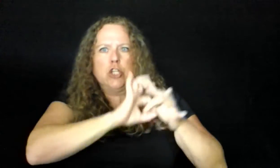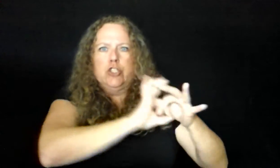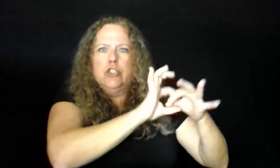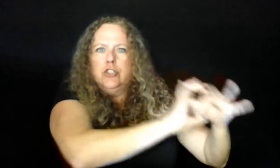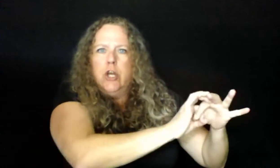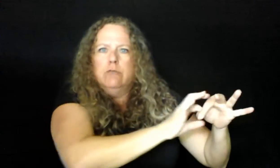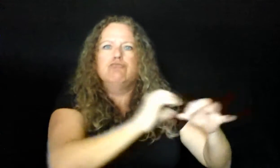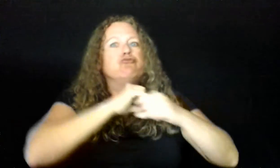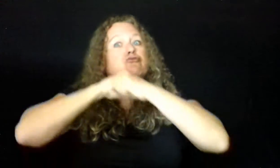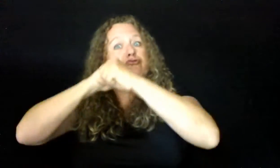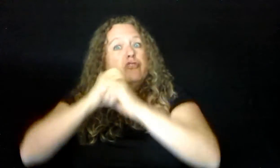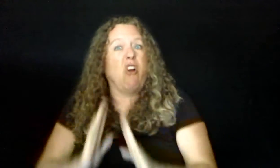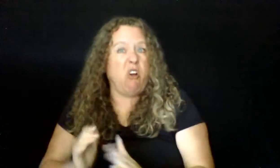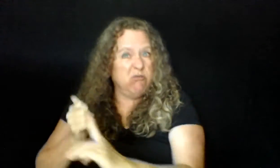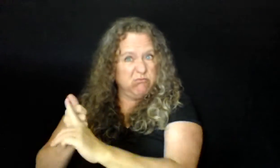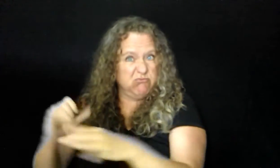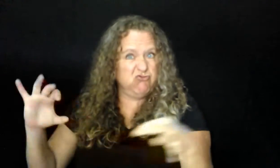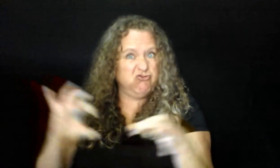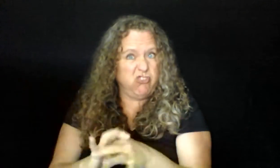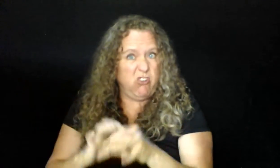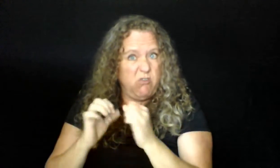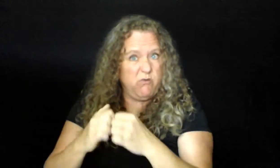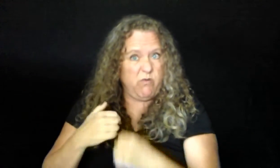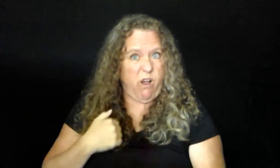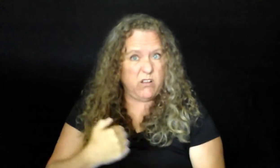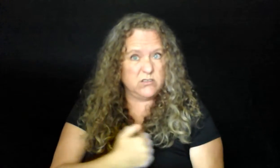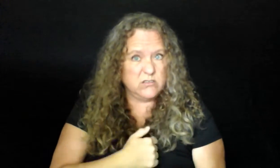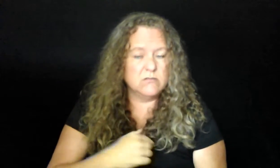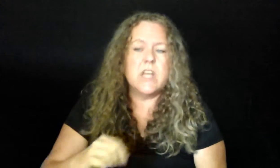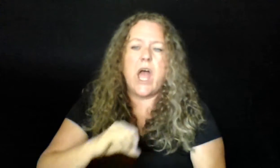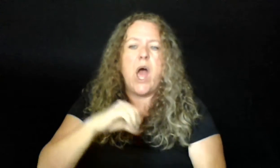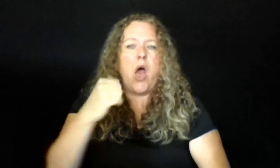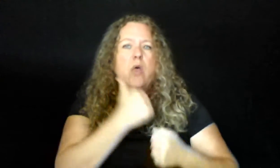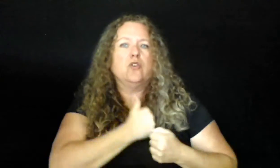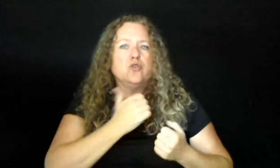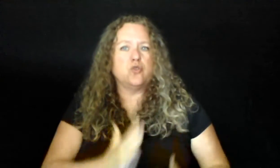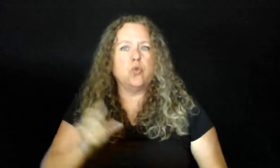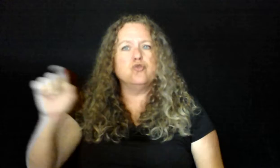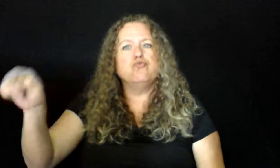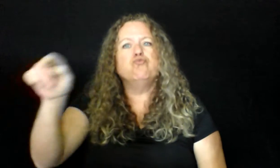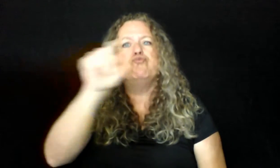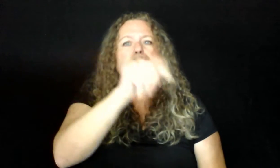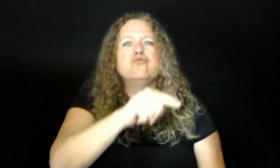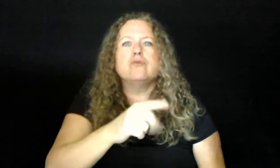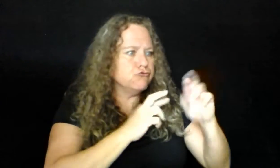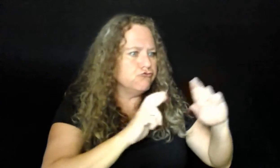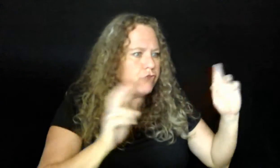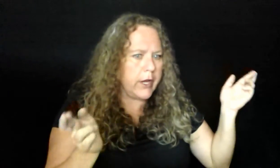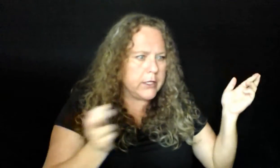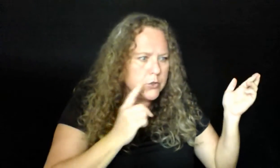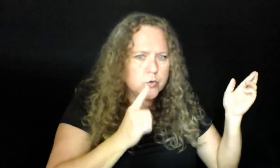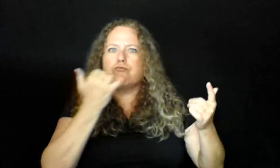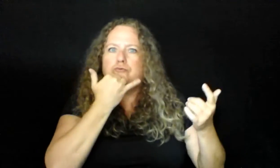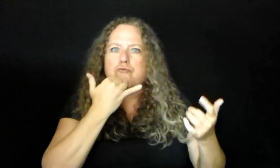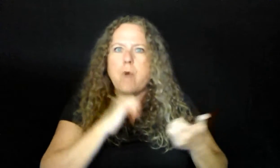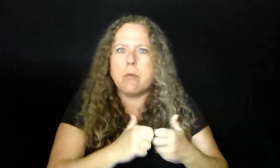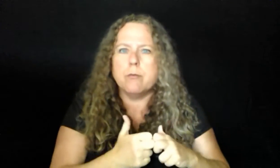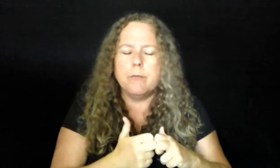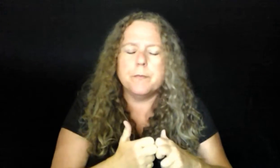well. And there would be other soldiers around who would be armed. And here's the problem. It's after